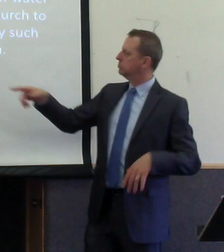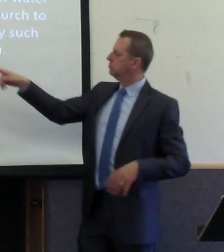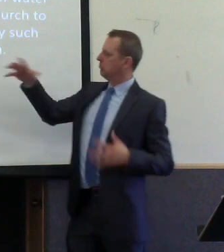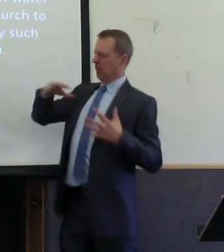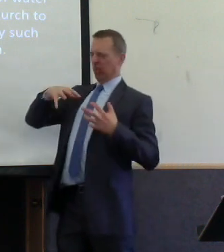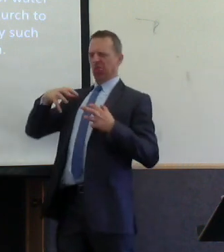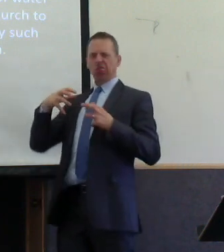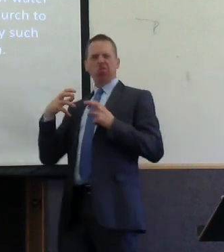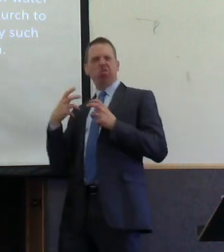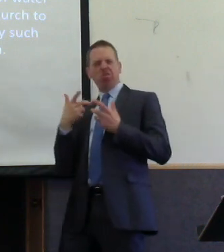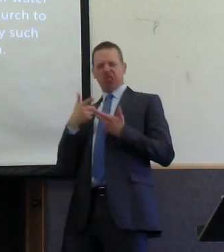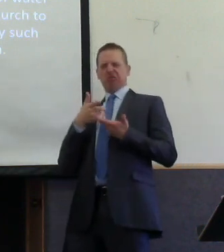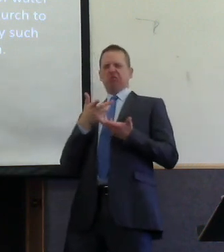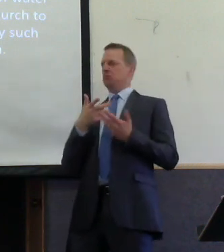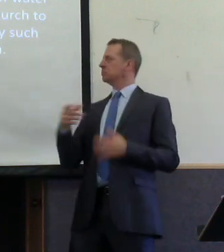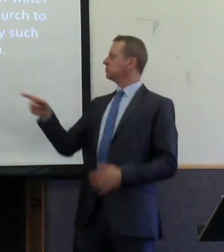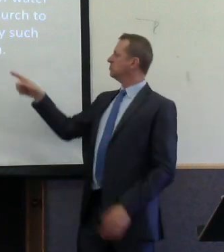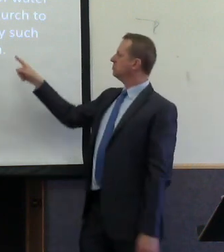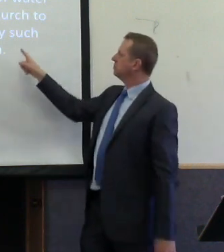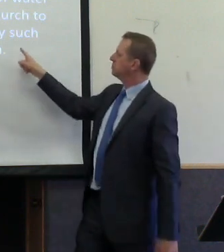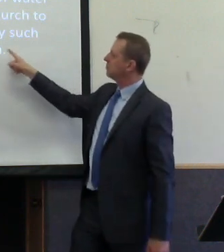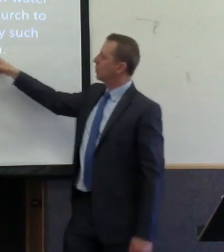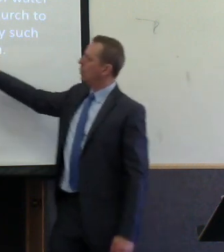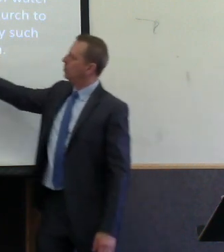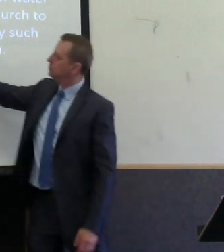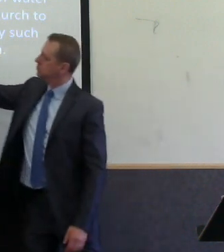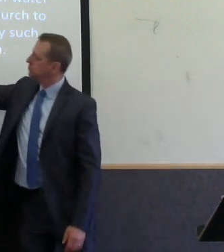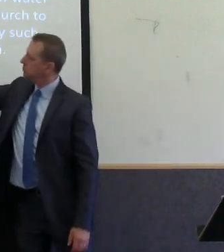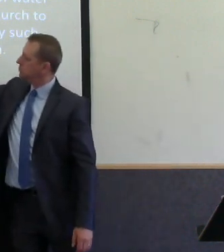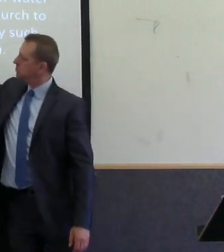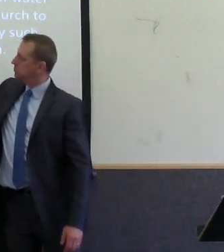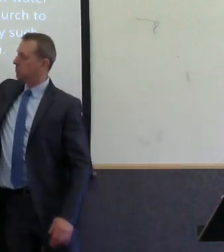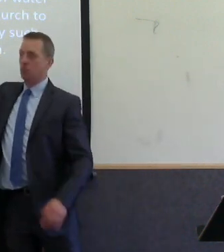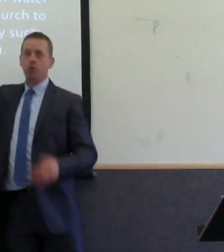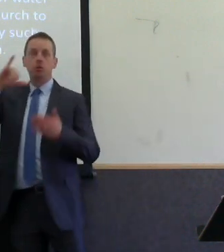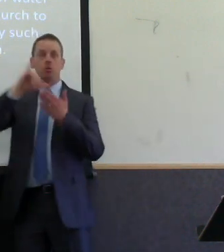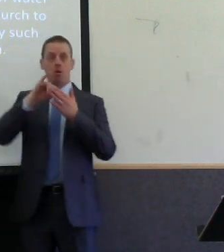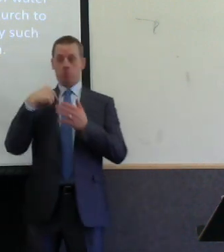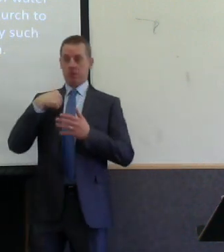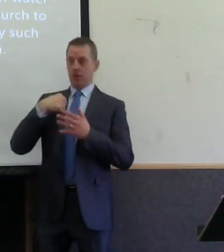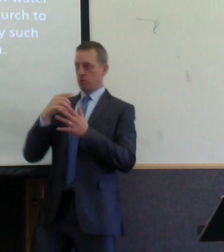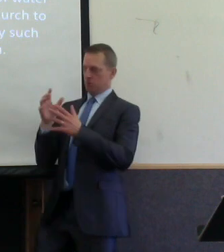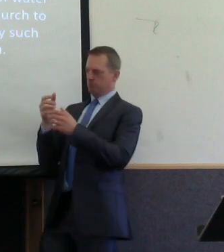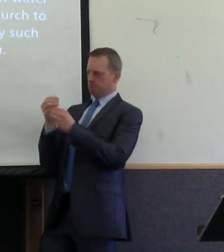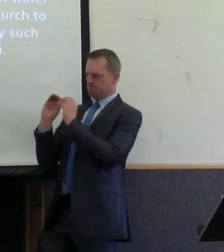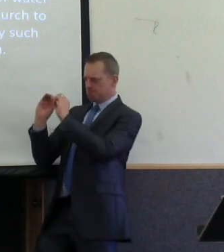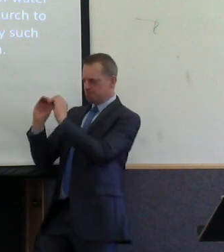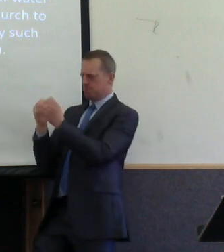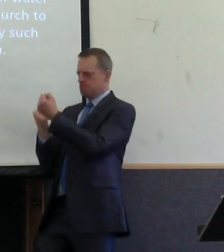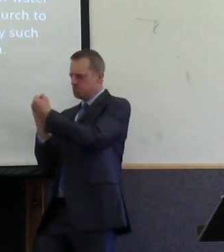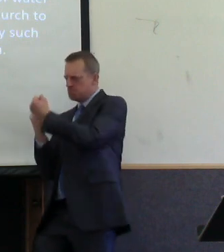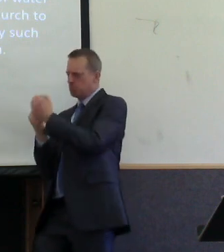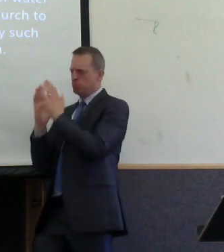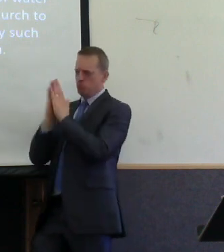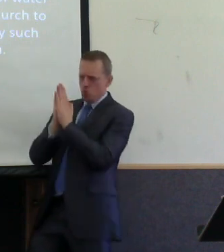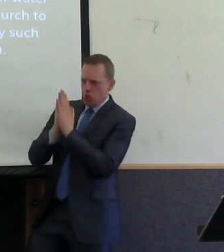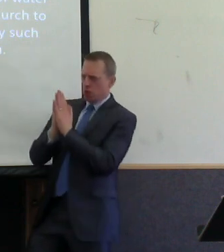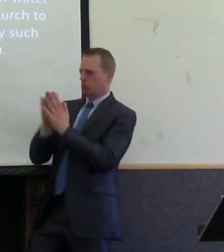without spot over and all, and instruction. might be holding in the tower.